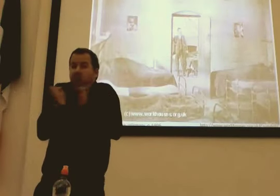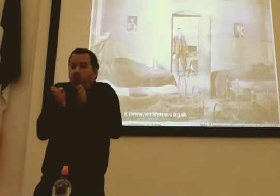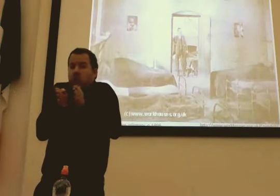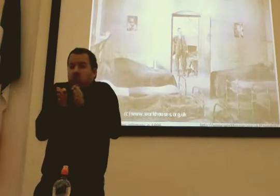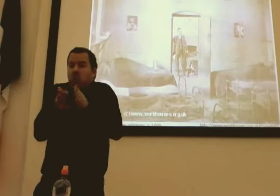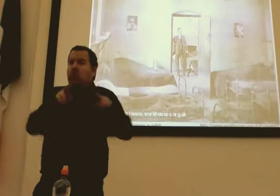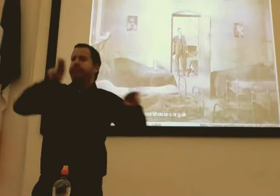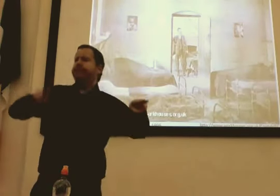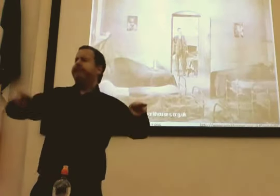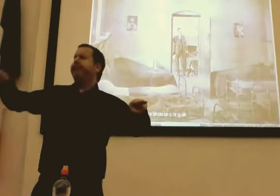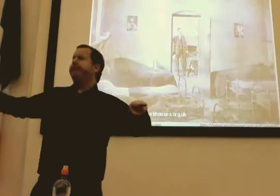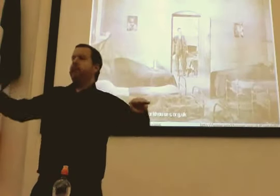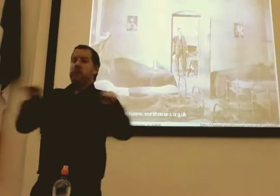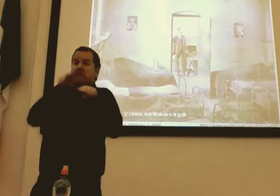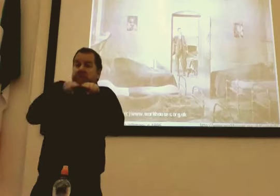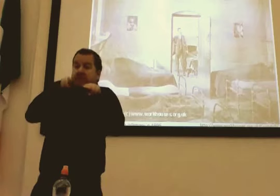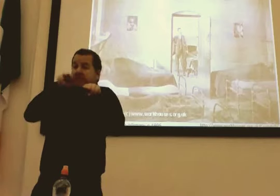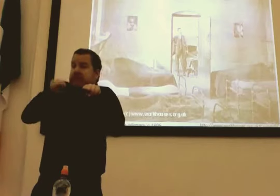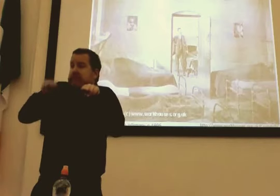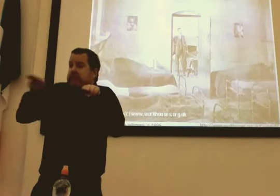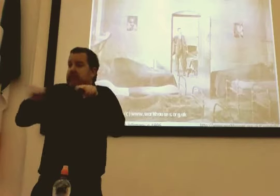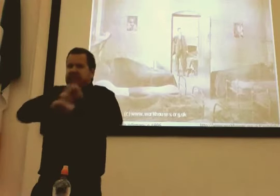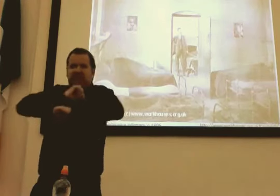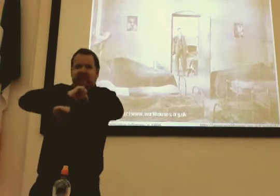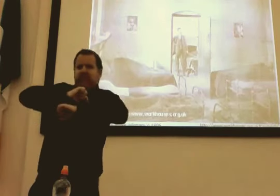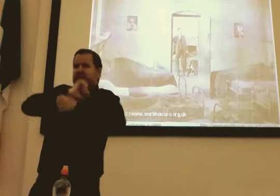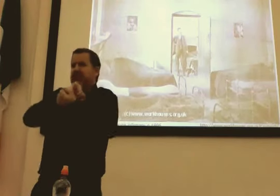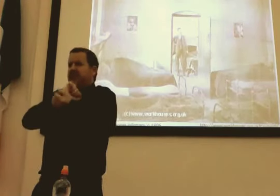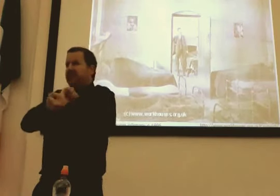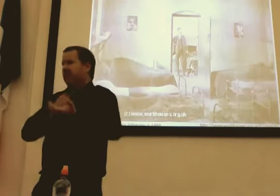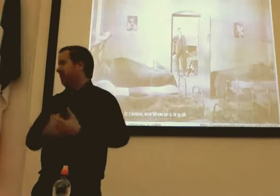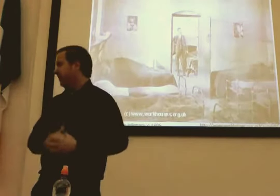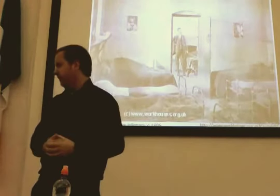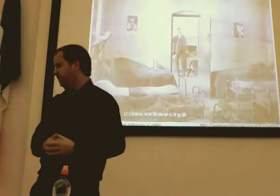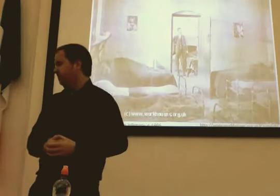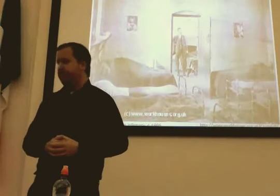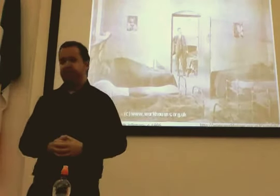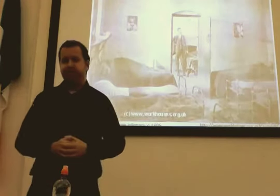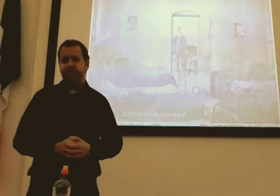You can see the beds are extremely close together. There's not much leg room. It's very tight for space.